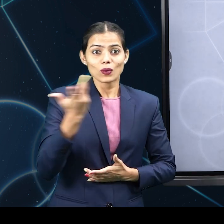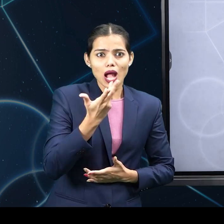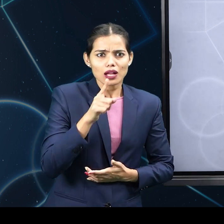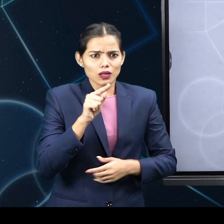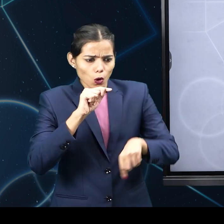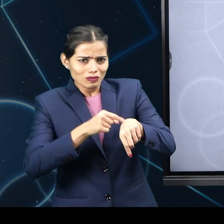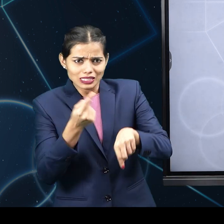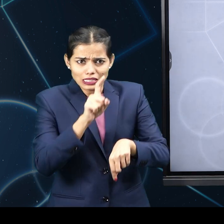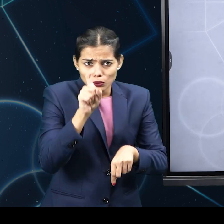What is a trial?